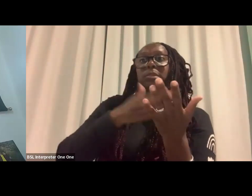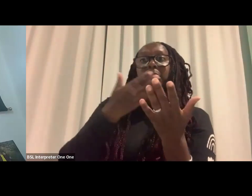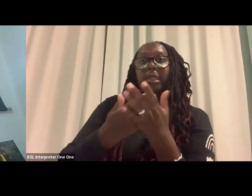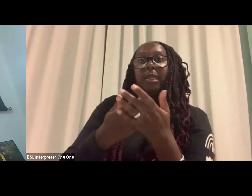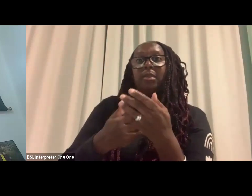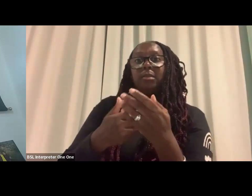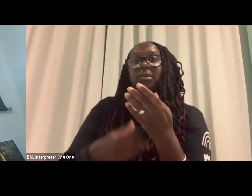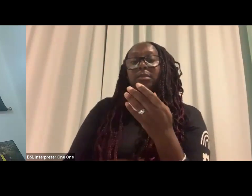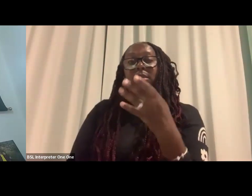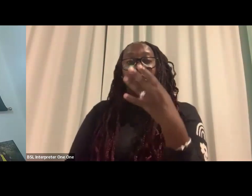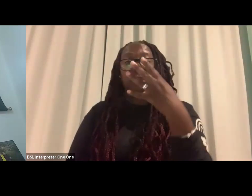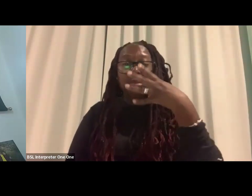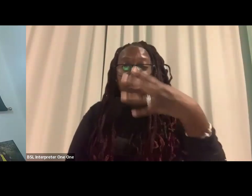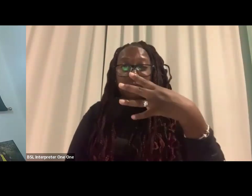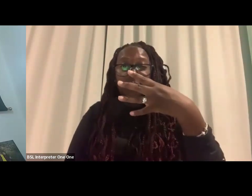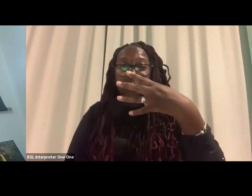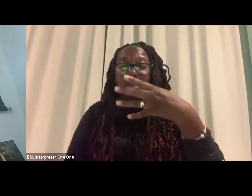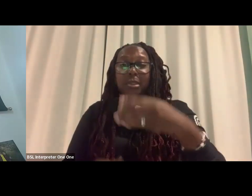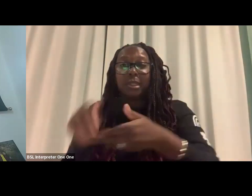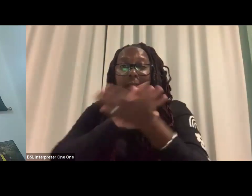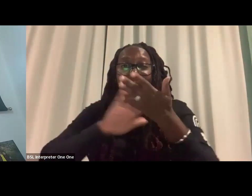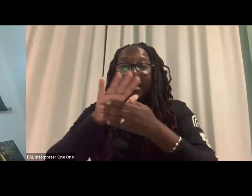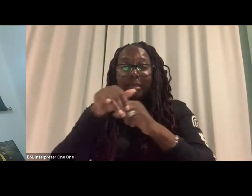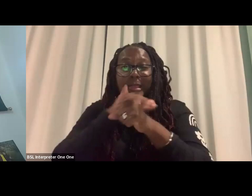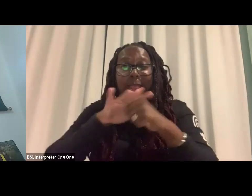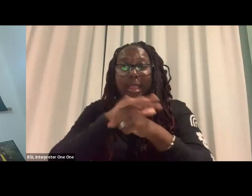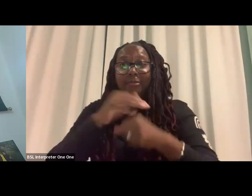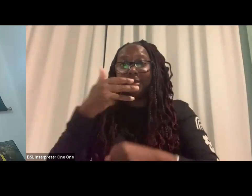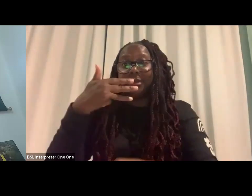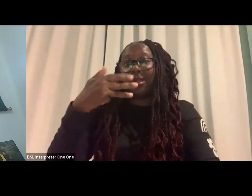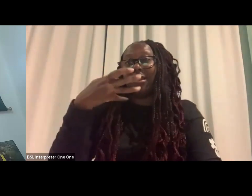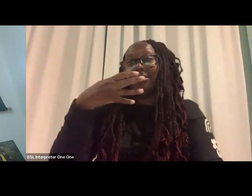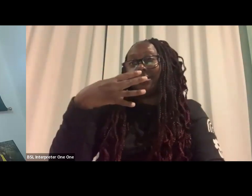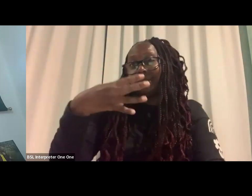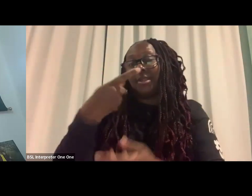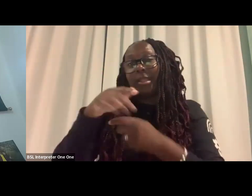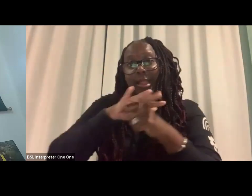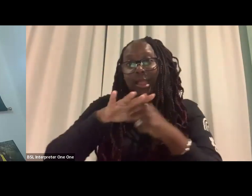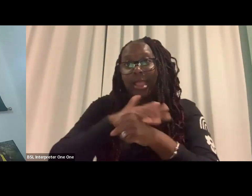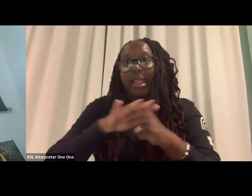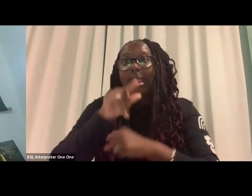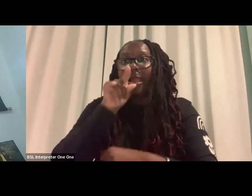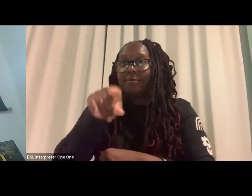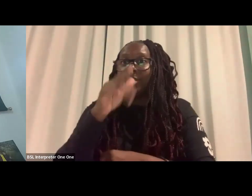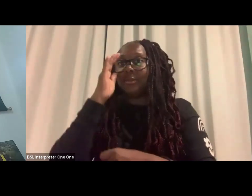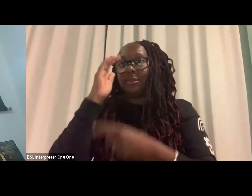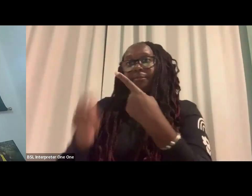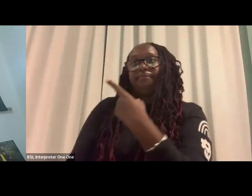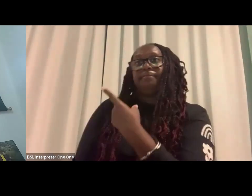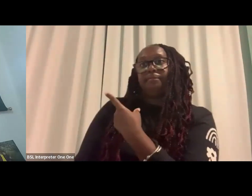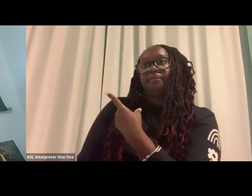9 domains. So this includes living standards, ecological diversity and resilience,